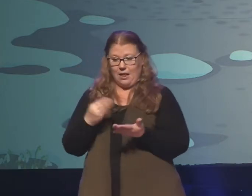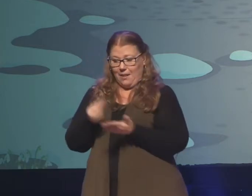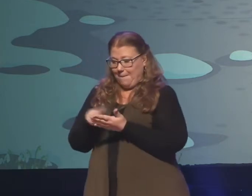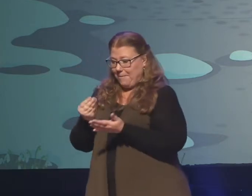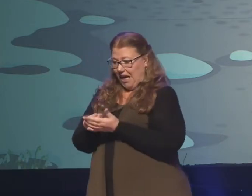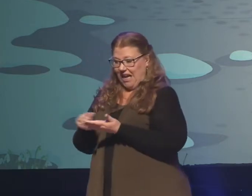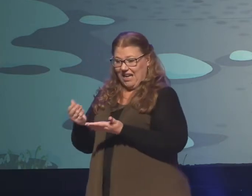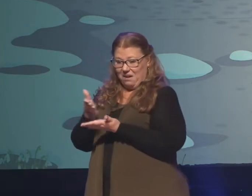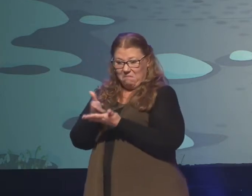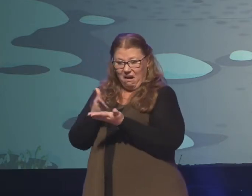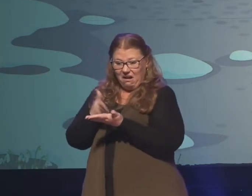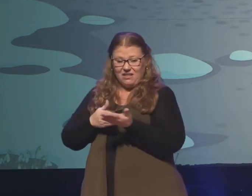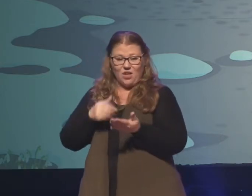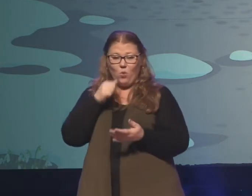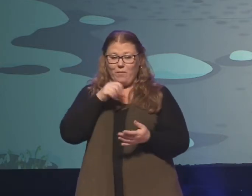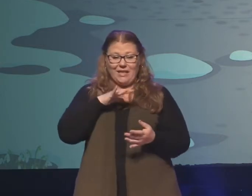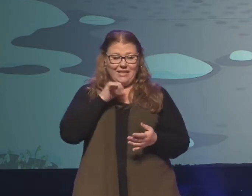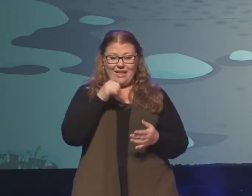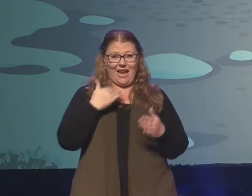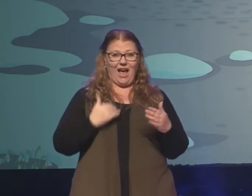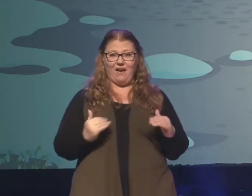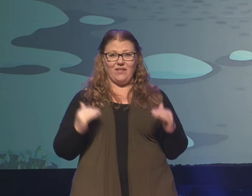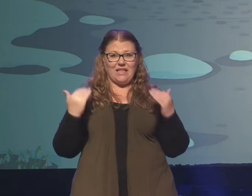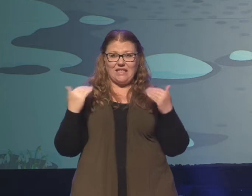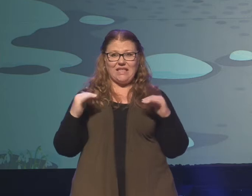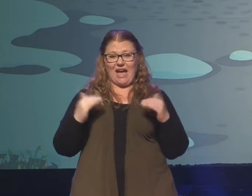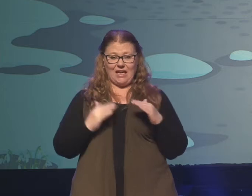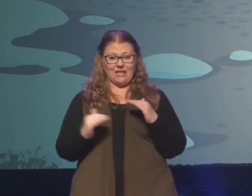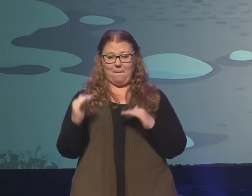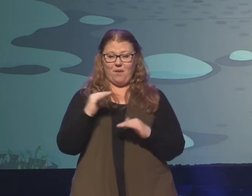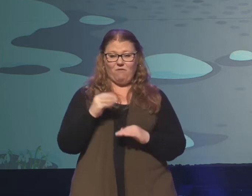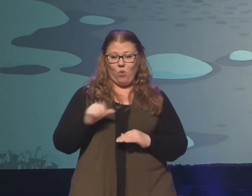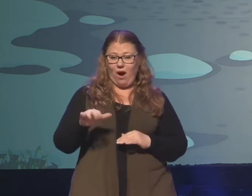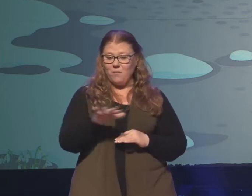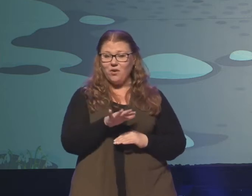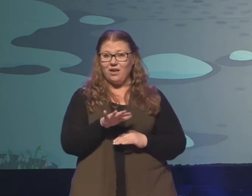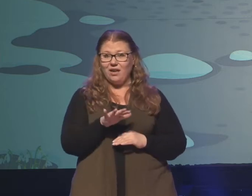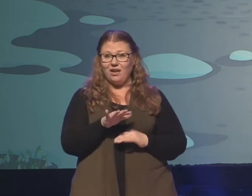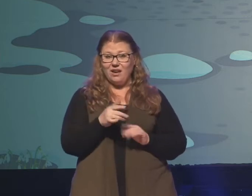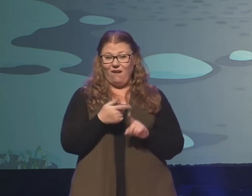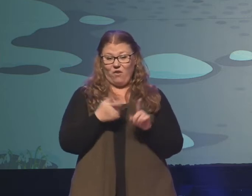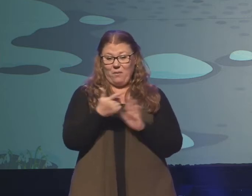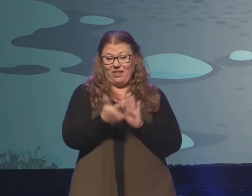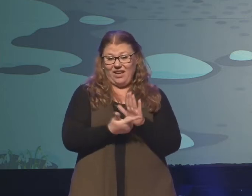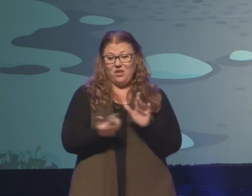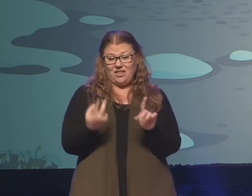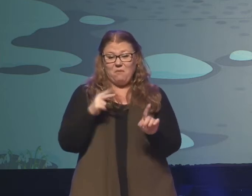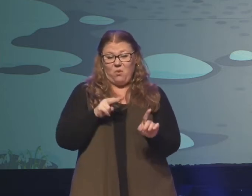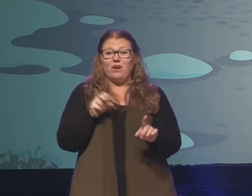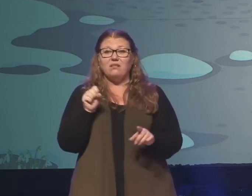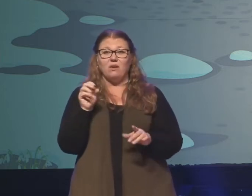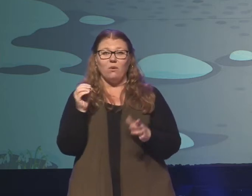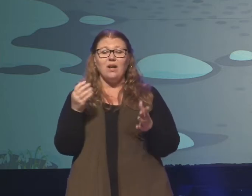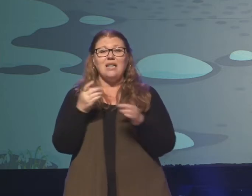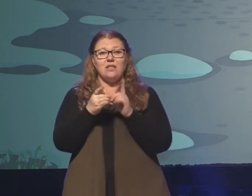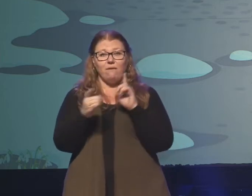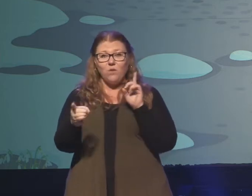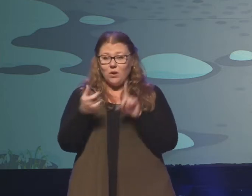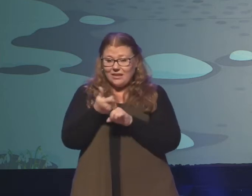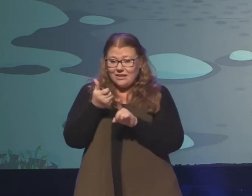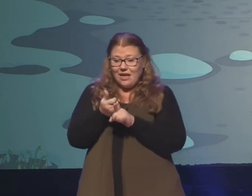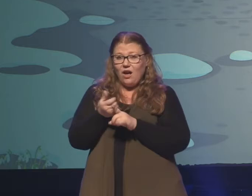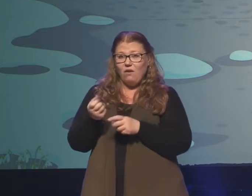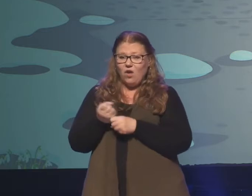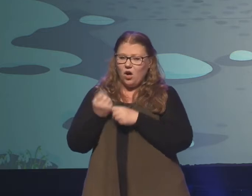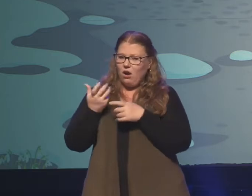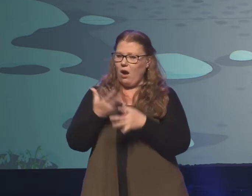paid. Women had very little status above property in many ways from a legal standpoint. And so divorce brought with